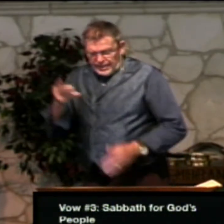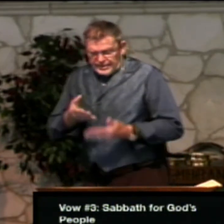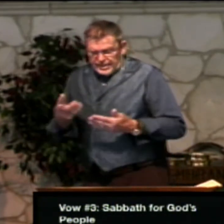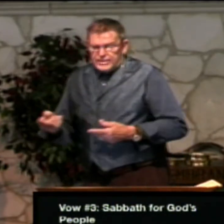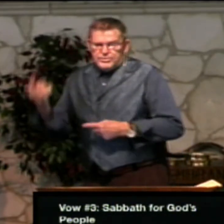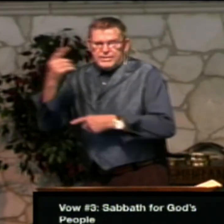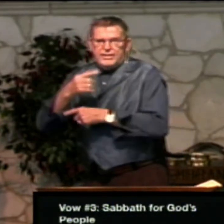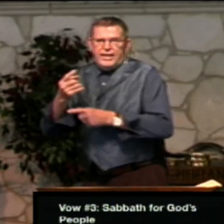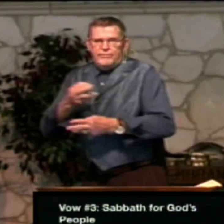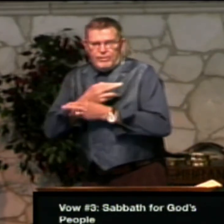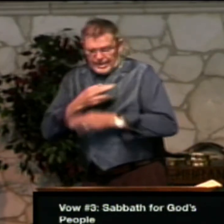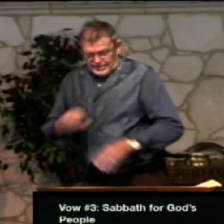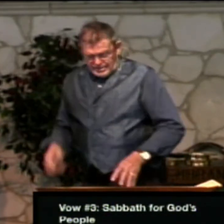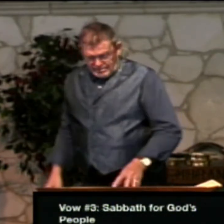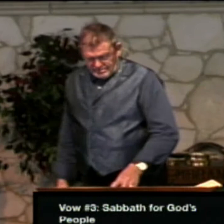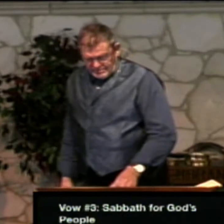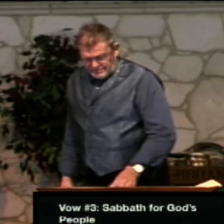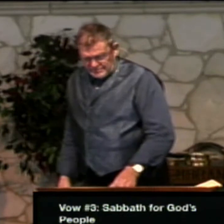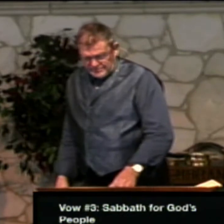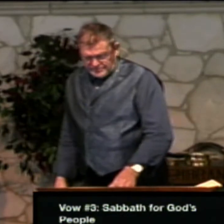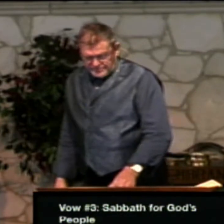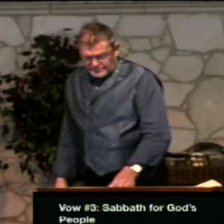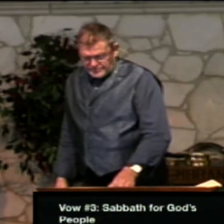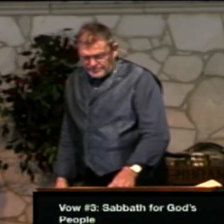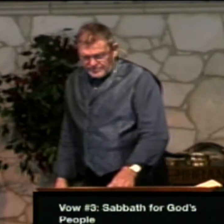Now, the second thing, this was a day of rest.